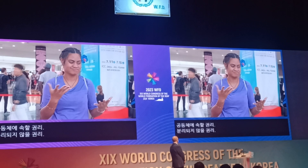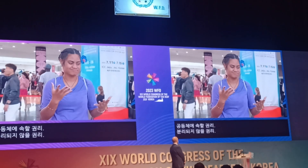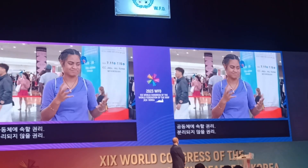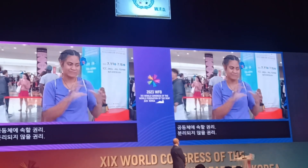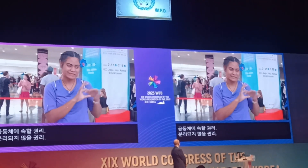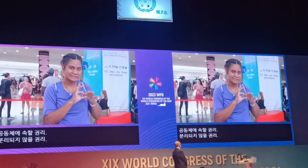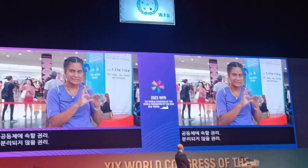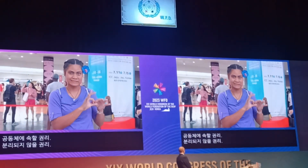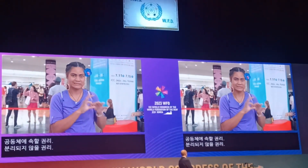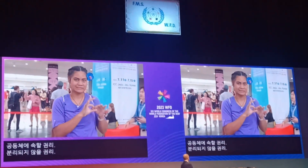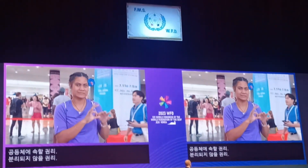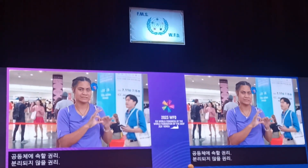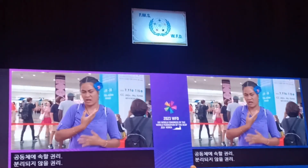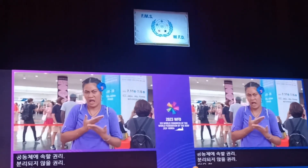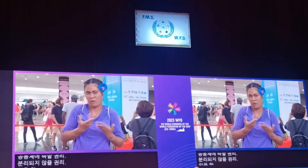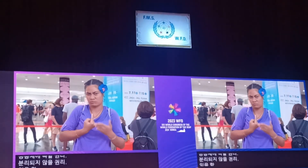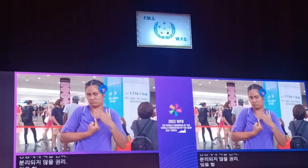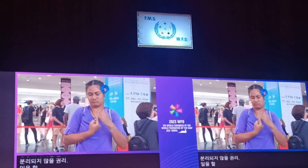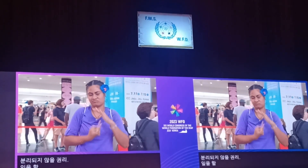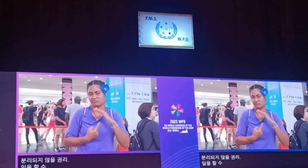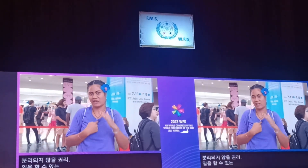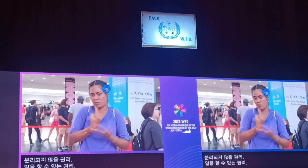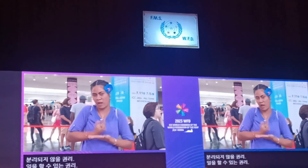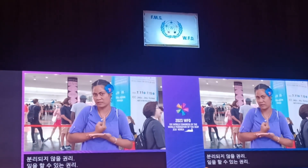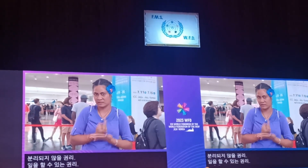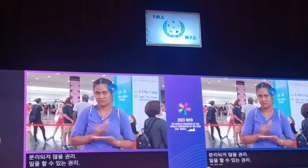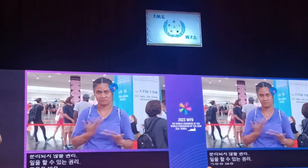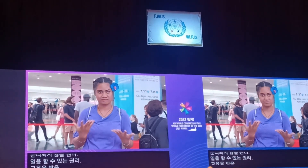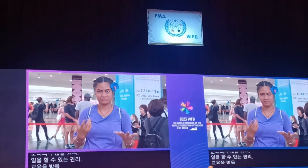and have education. To be a part,